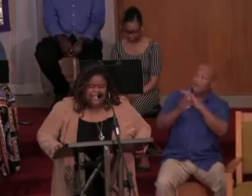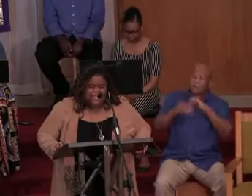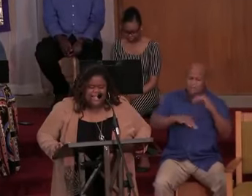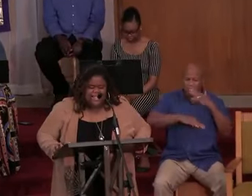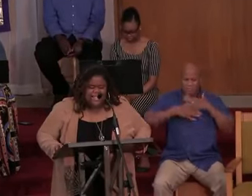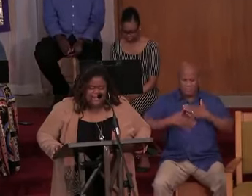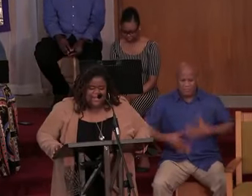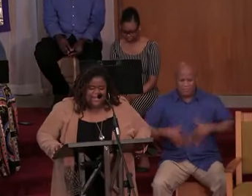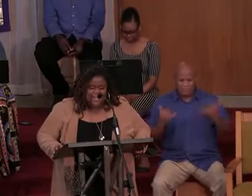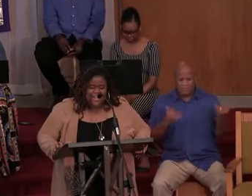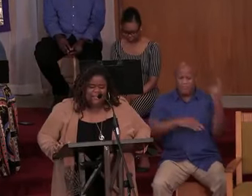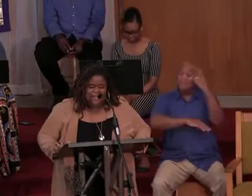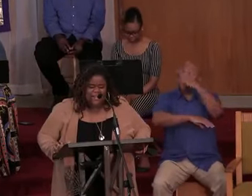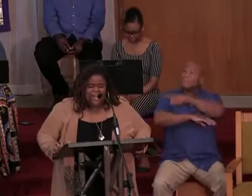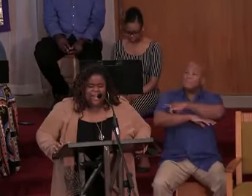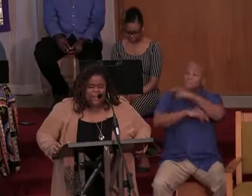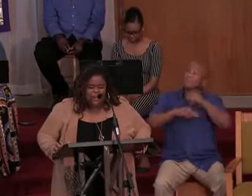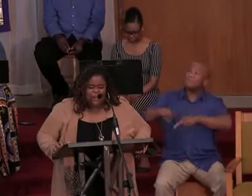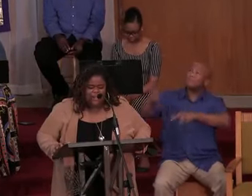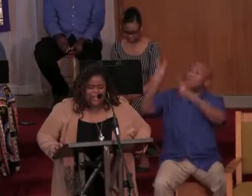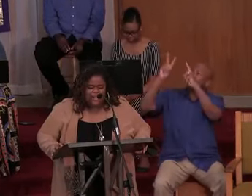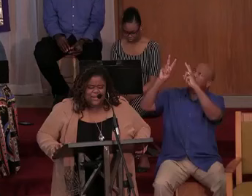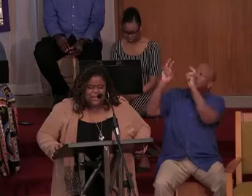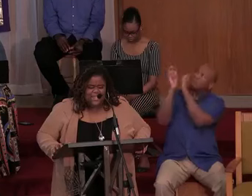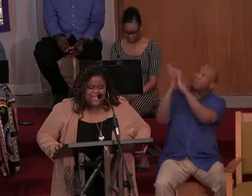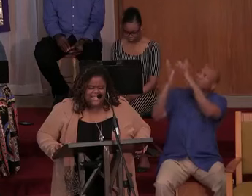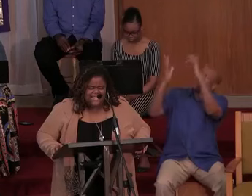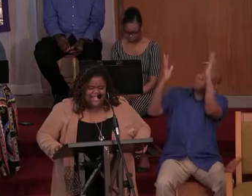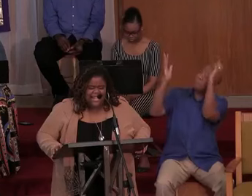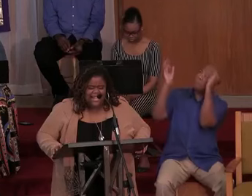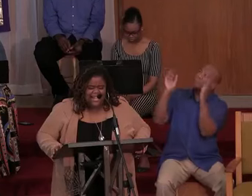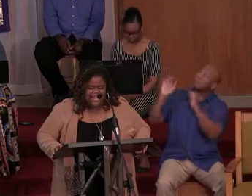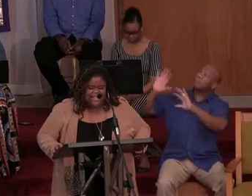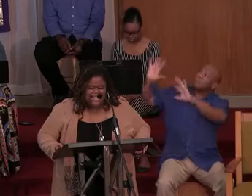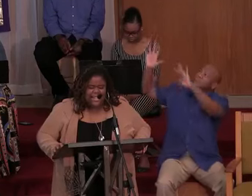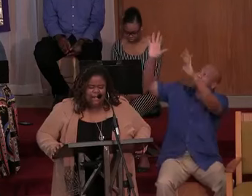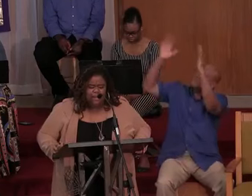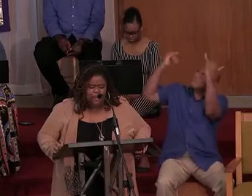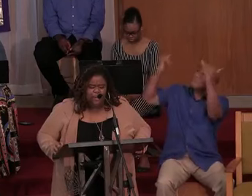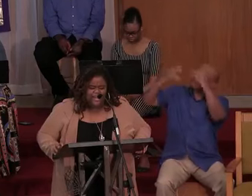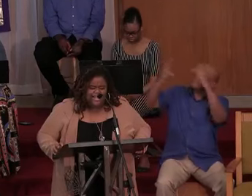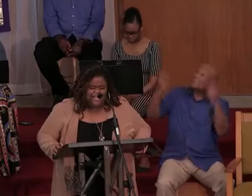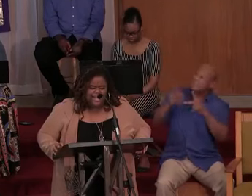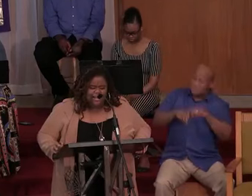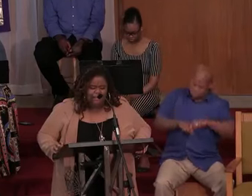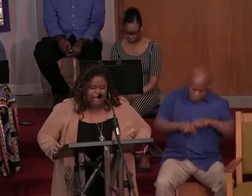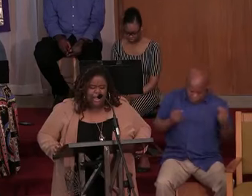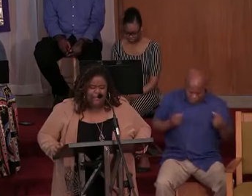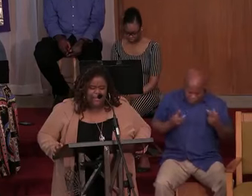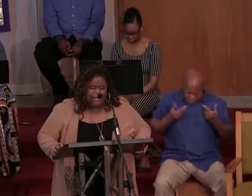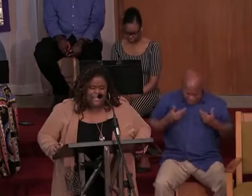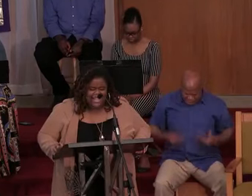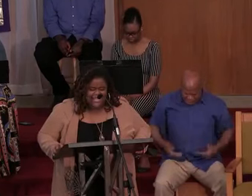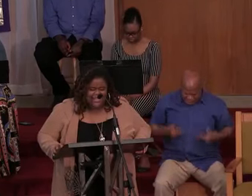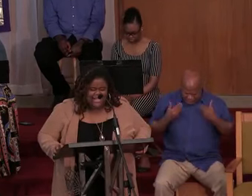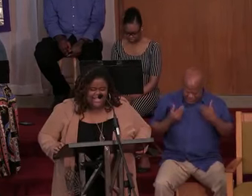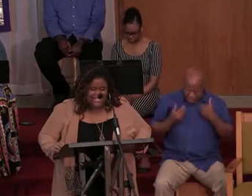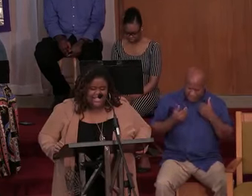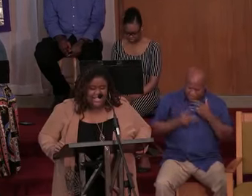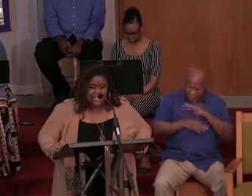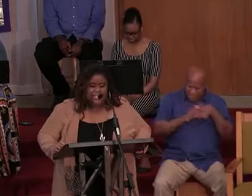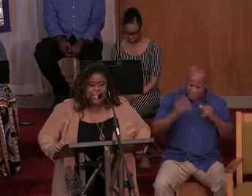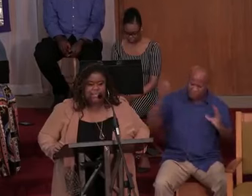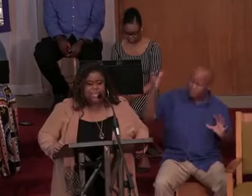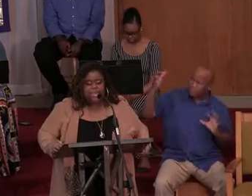we esteem you and we glorify you in this state, God, in this brokenness that brought forth togetherness.